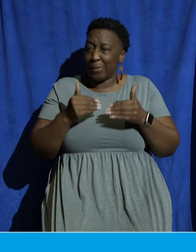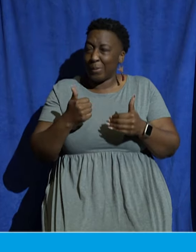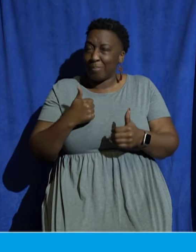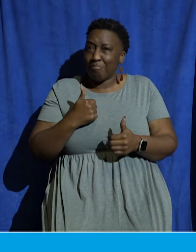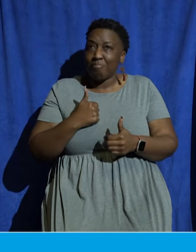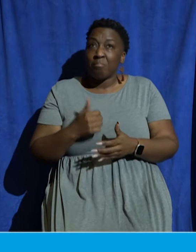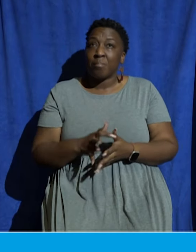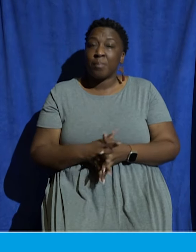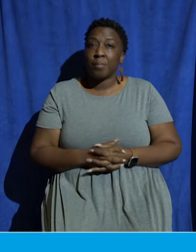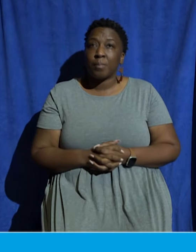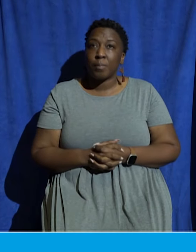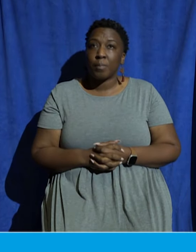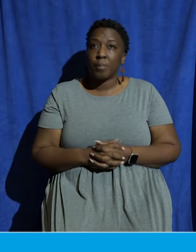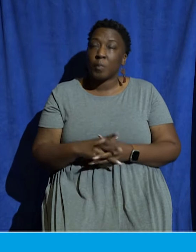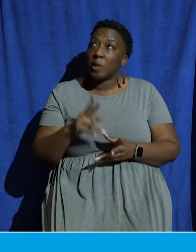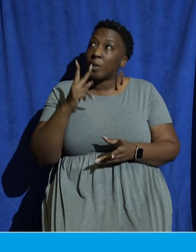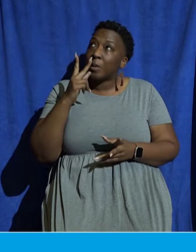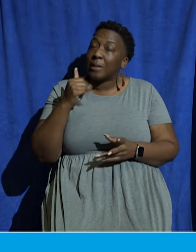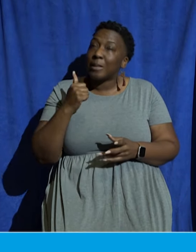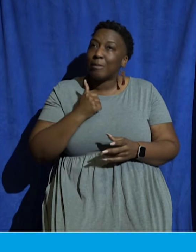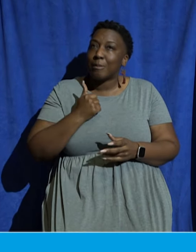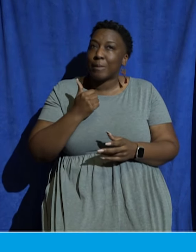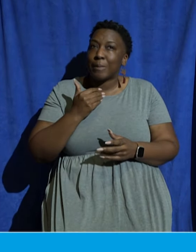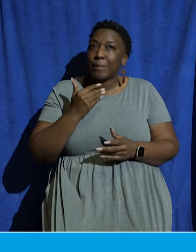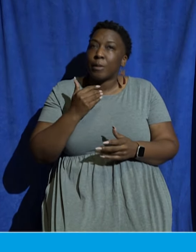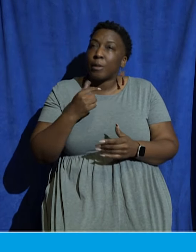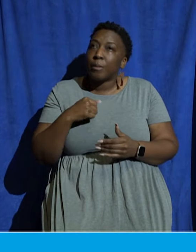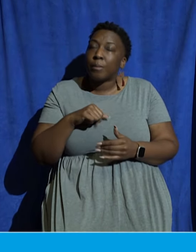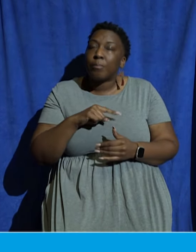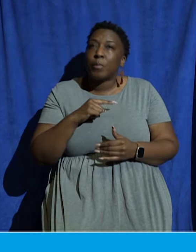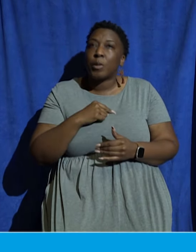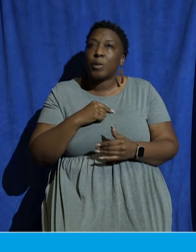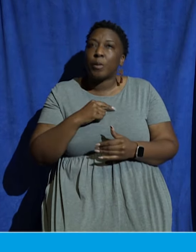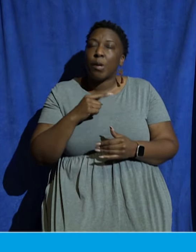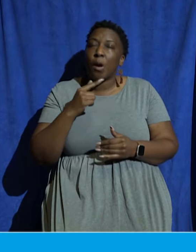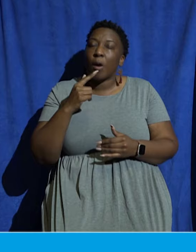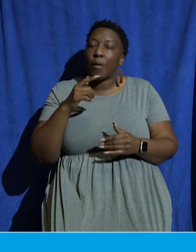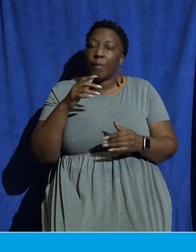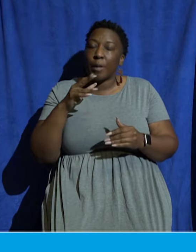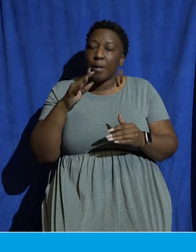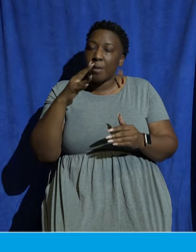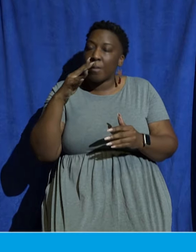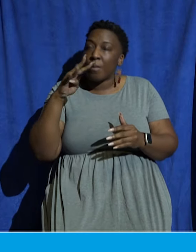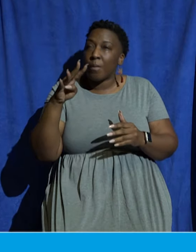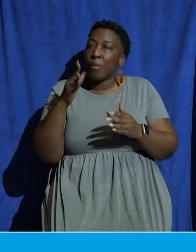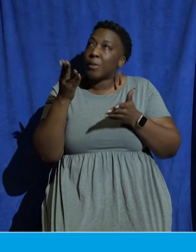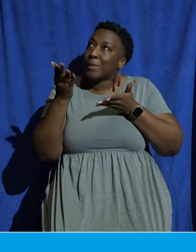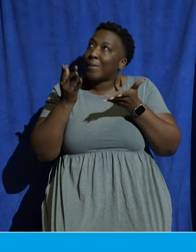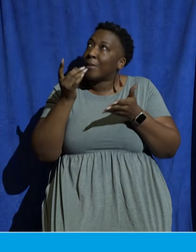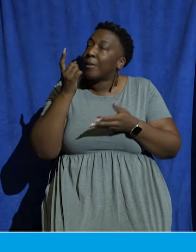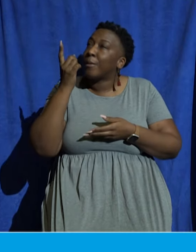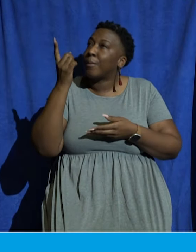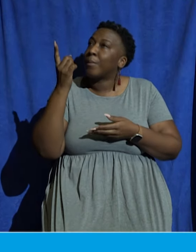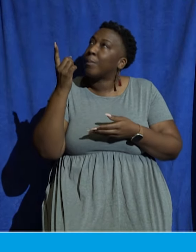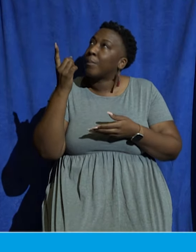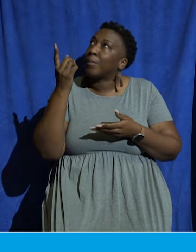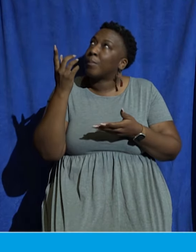We see ourselves as better than others and we often neglect serving you in the way that you've gifted us and in the way that you